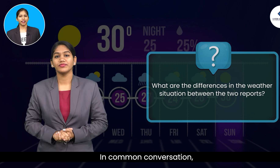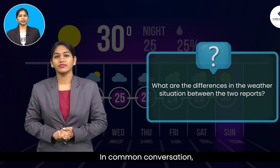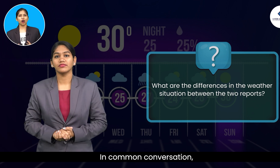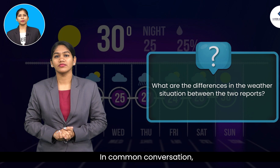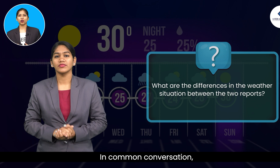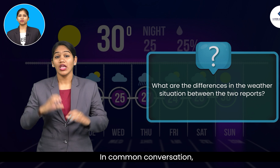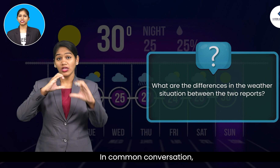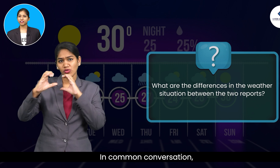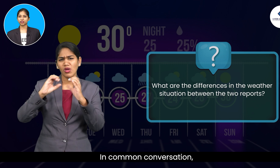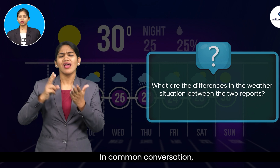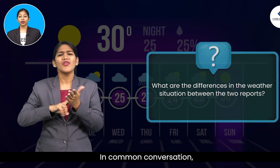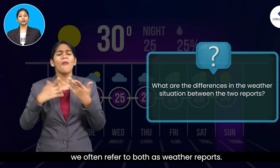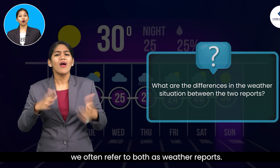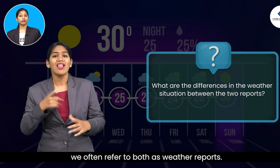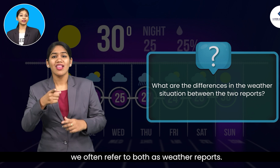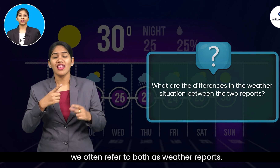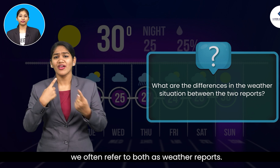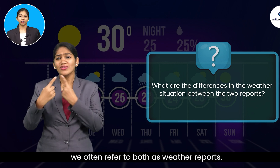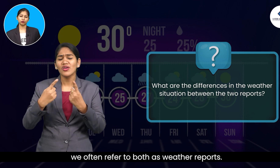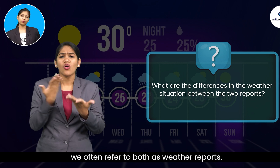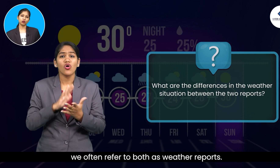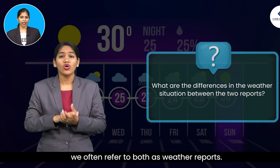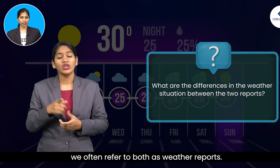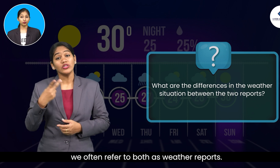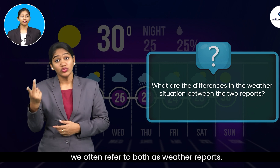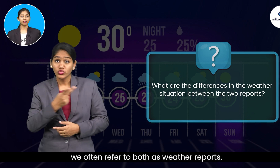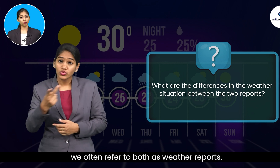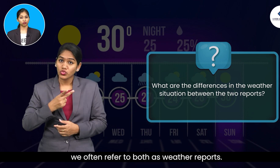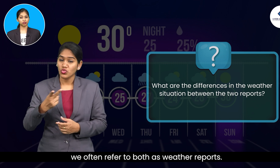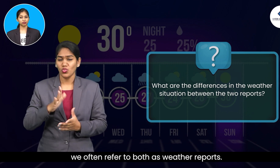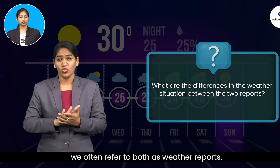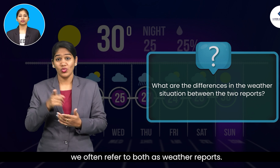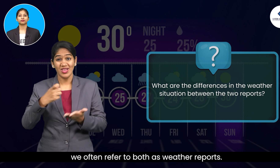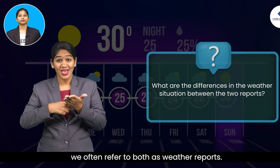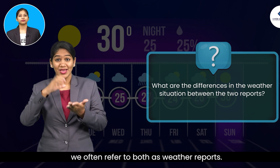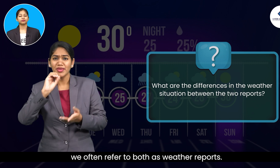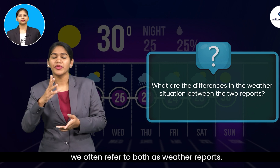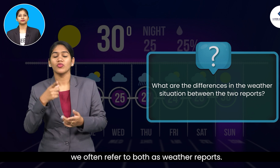In common conversation We often refer To both As weather reports